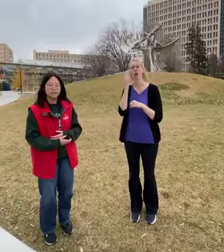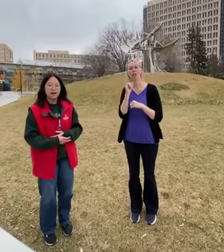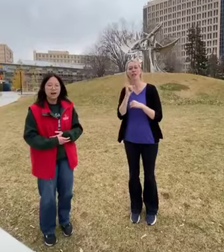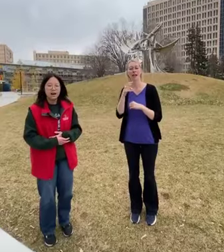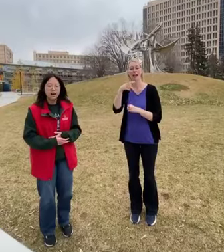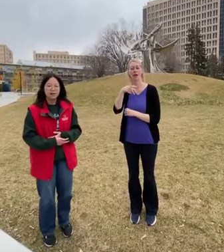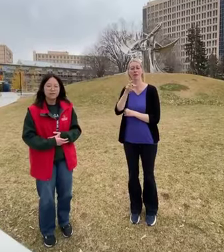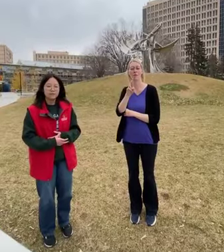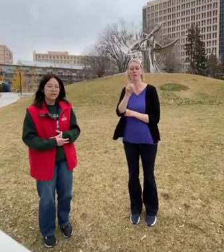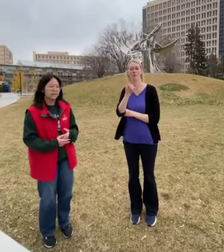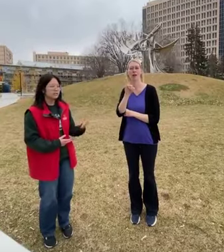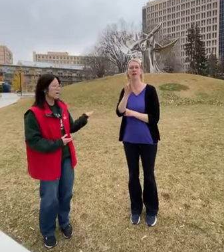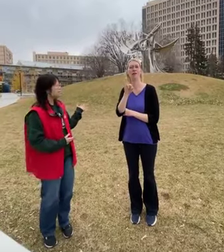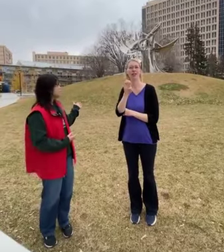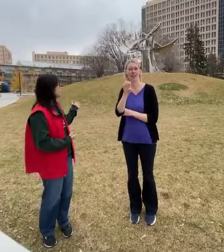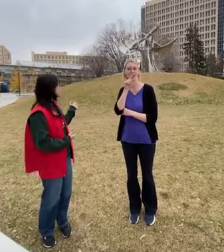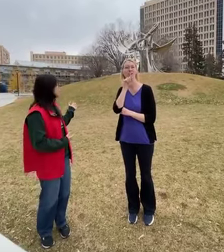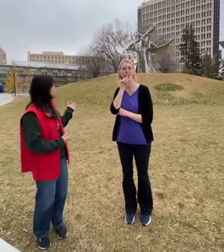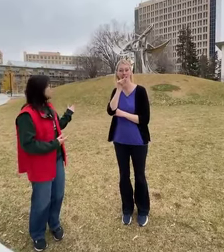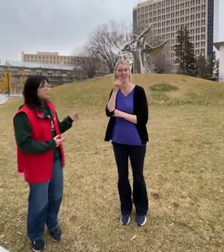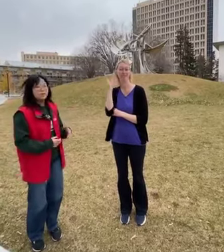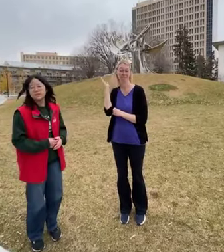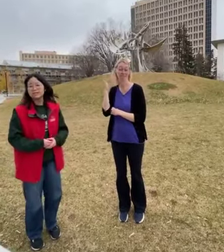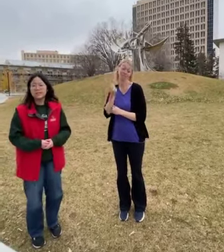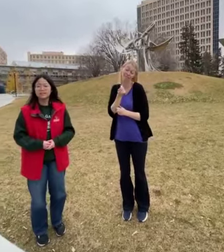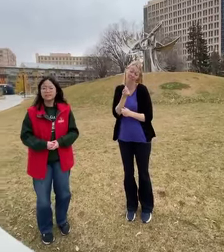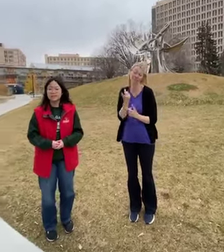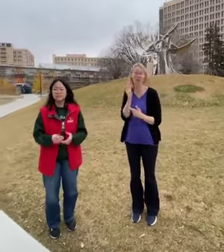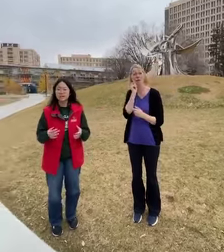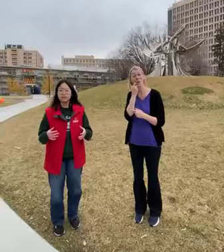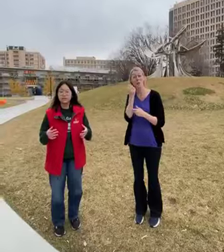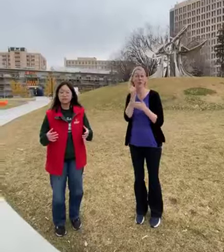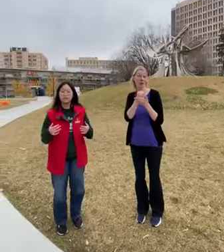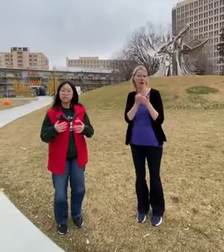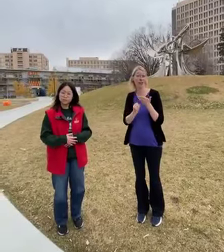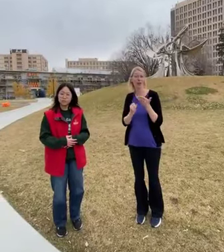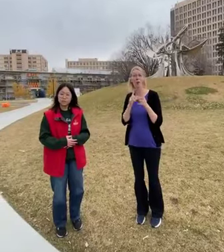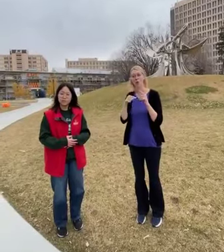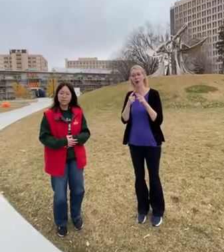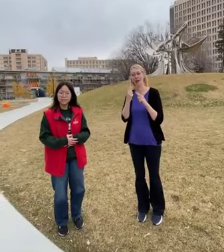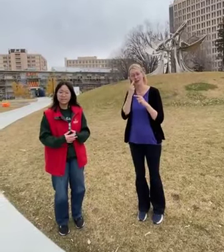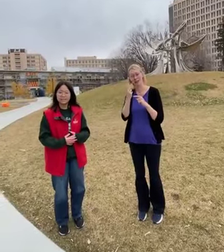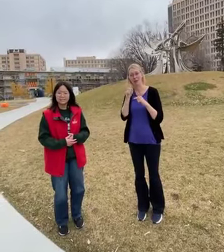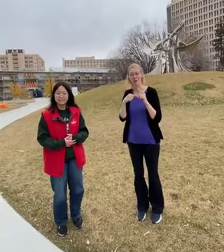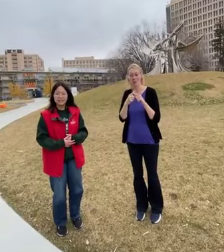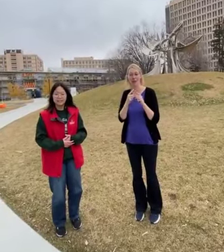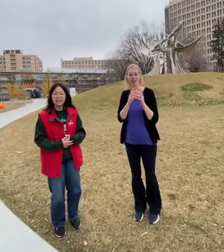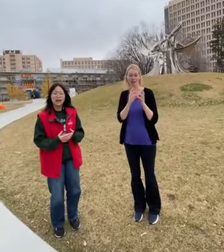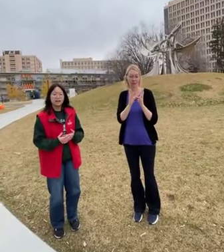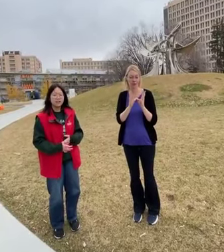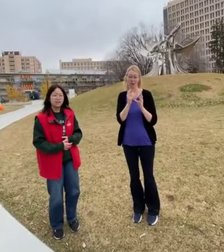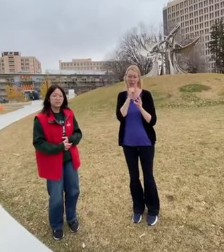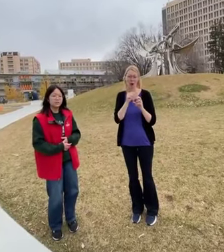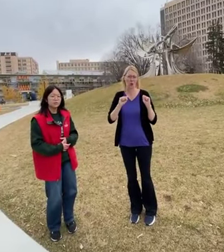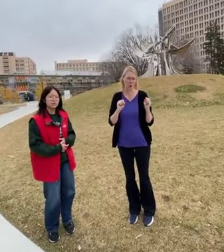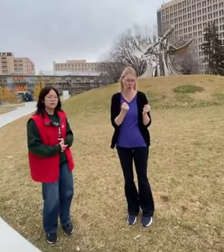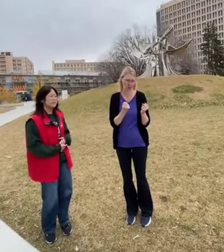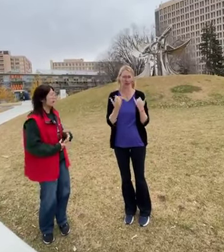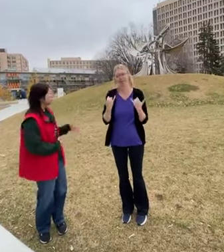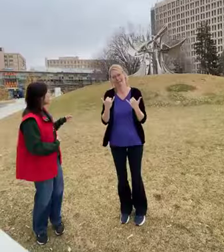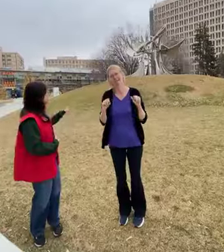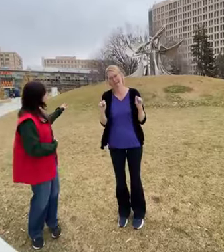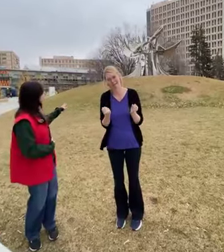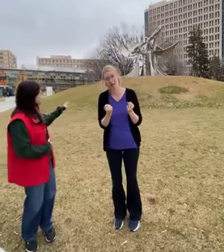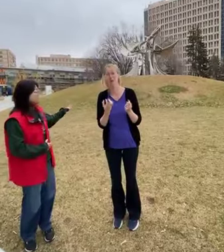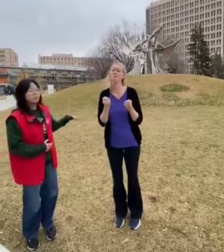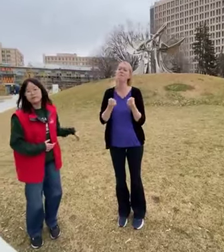been dubbed. Yeah, so it's kind of a little delicious art piece, and you'll see when the weather is not super cold like it is today, a lot of students will spend